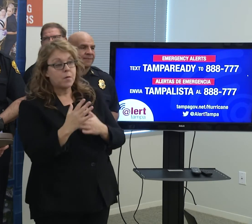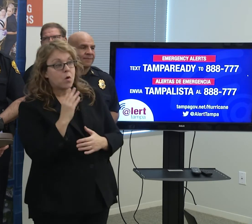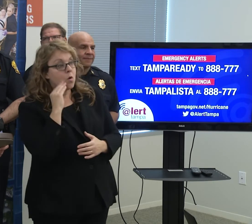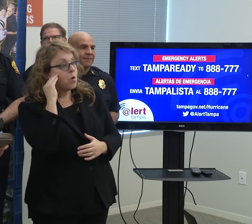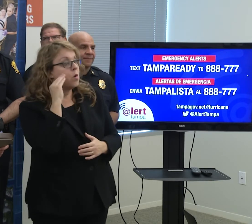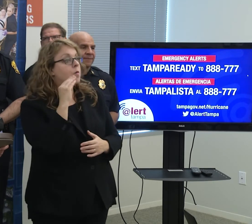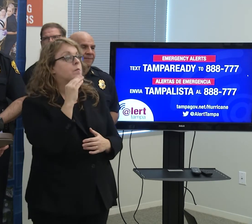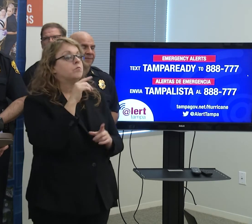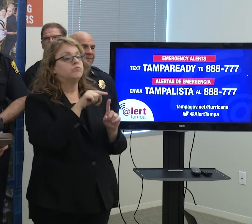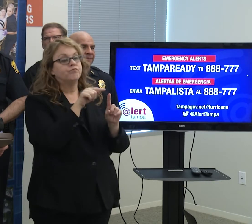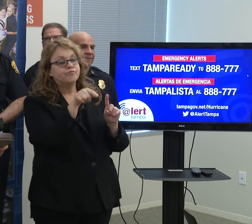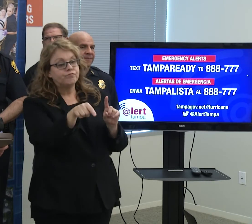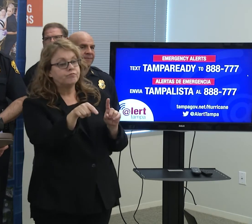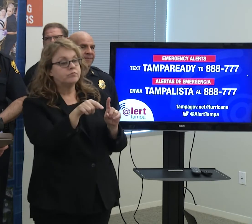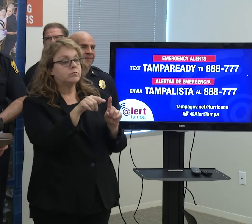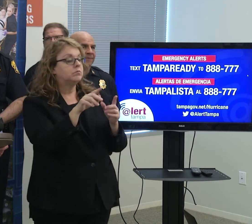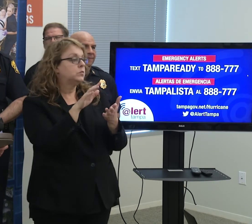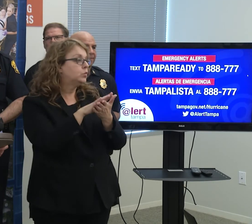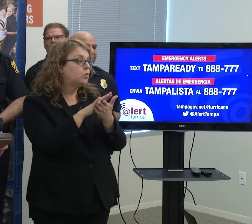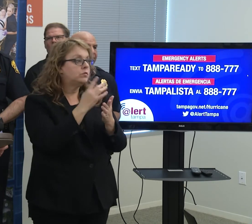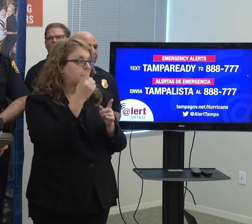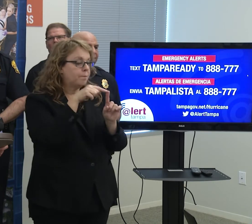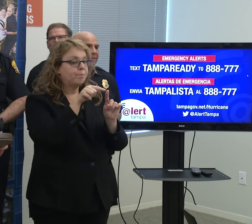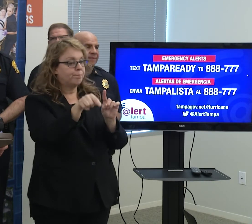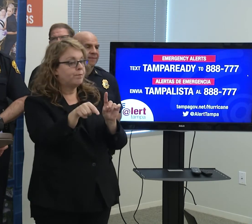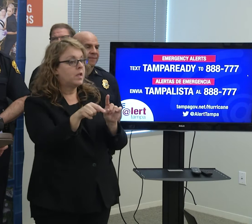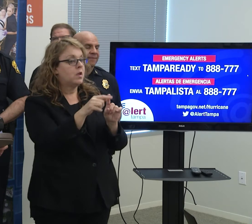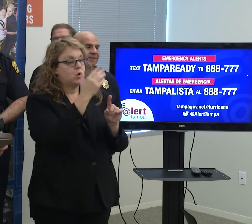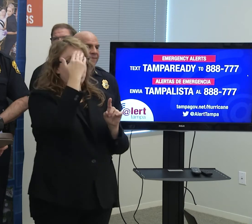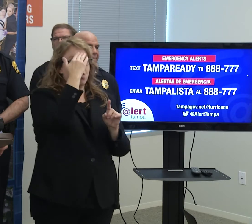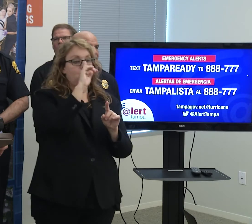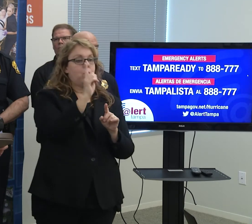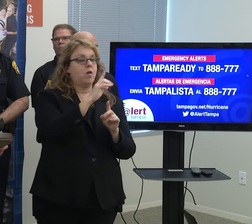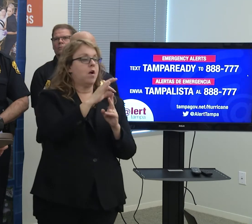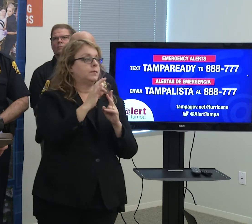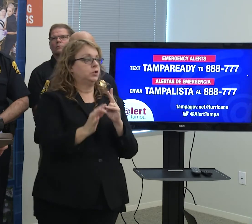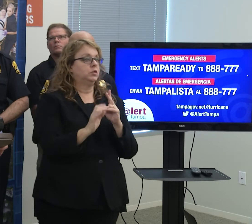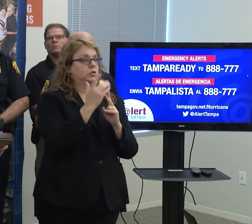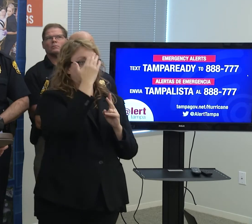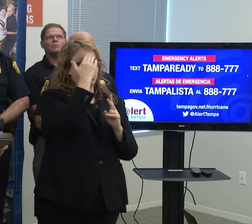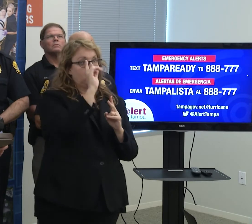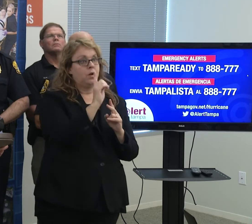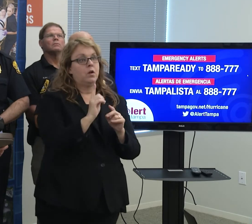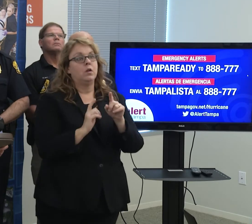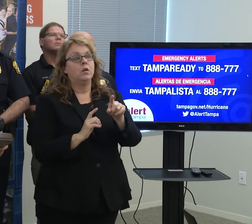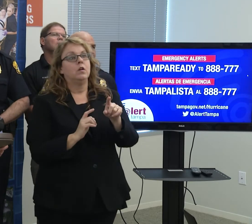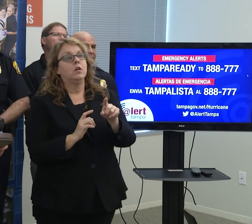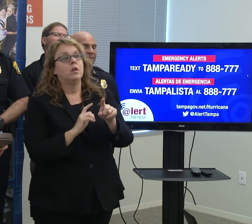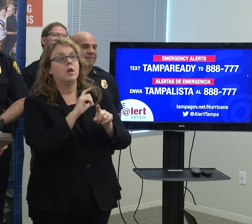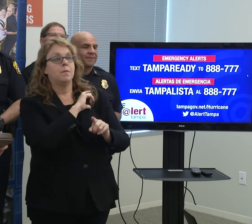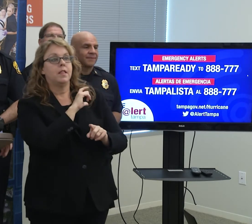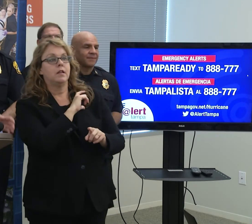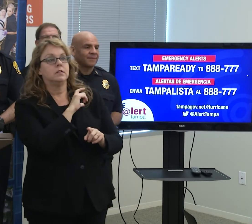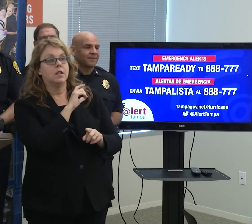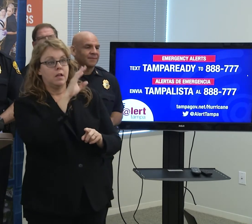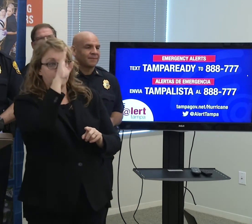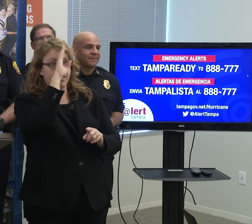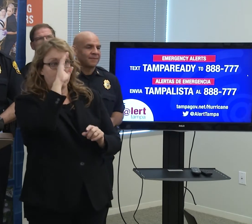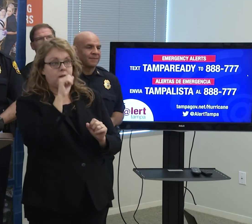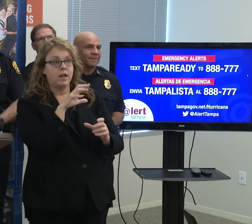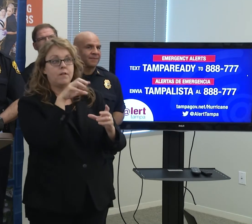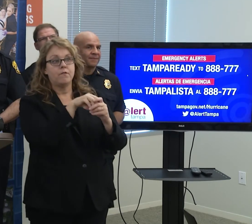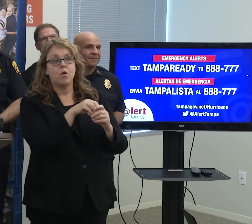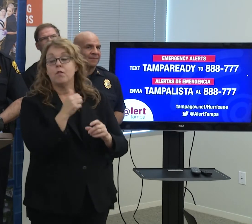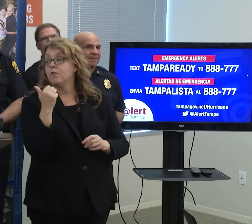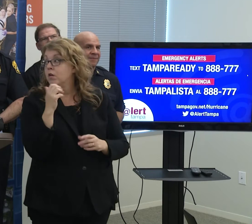home, or if it's in a public shelter, to be aware. Maybe the police chief and the fire chief, you guys can weigh